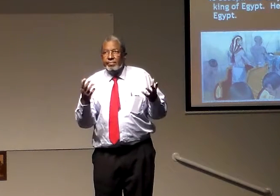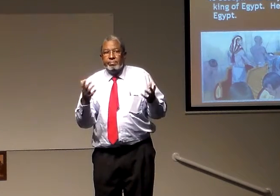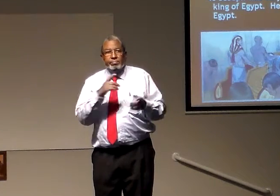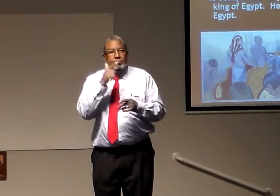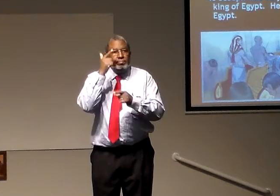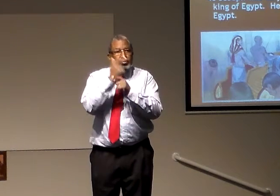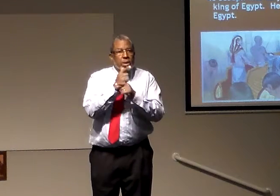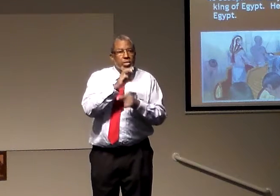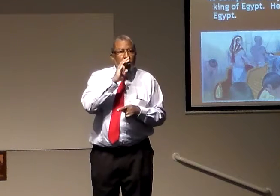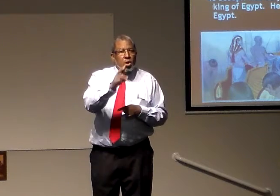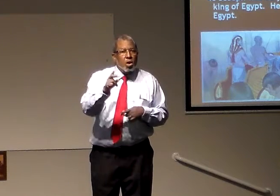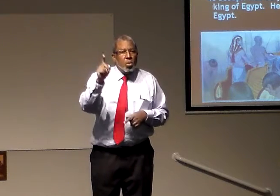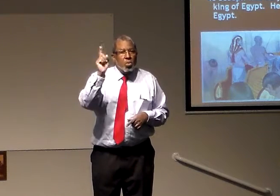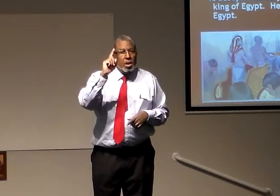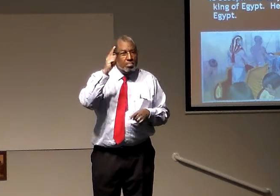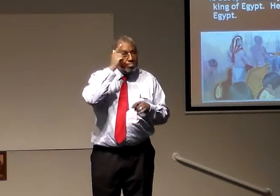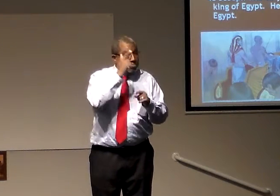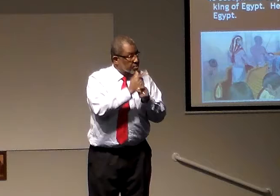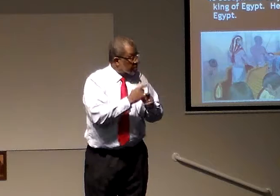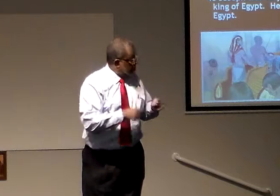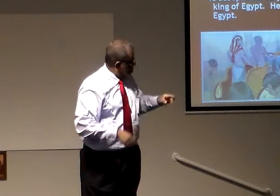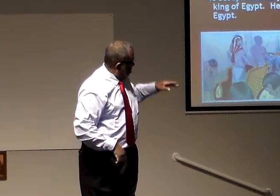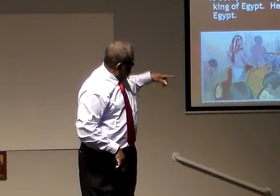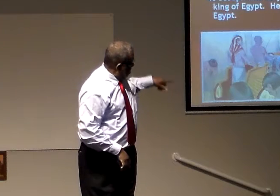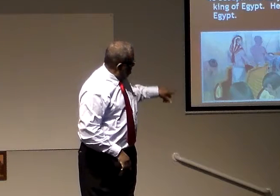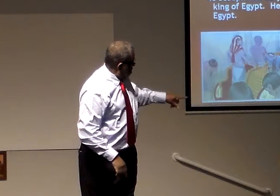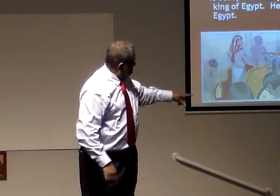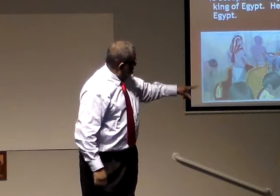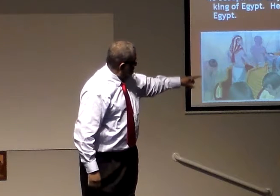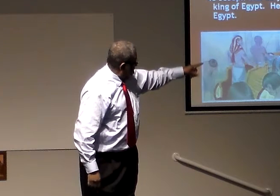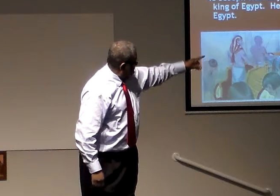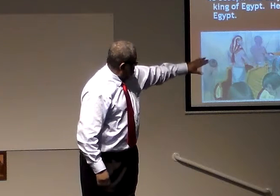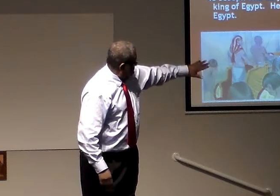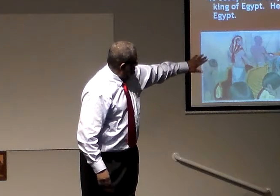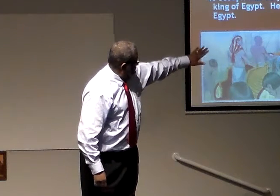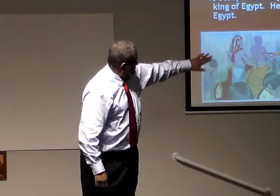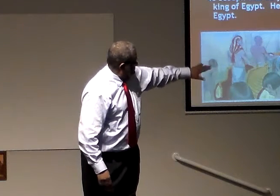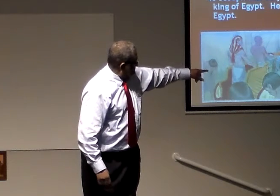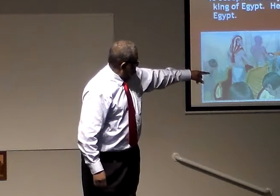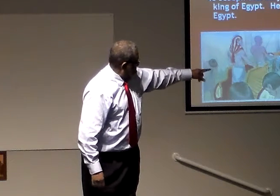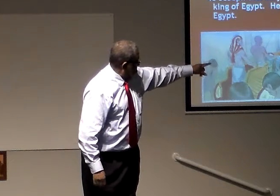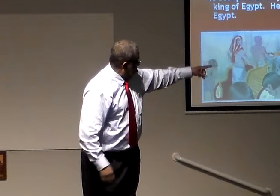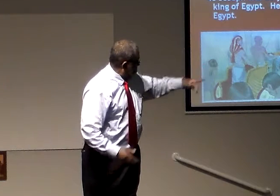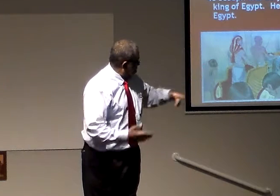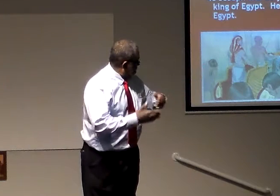He was curious, where's this one? Where's the brothers? So,